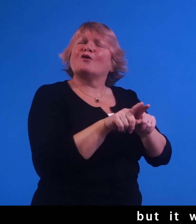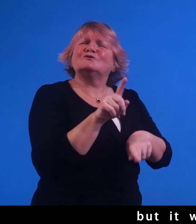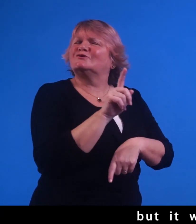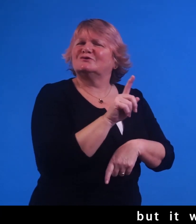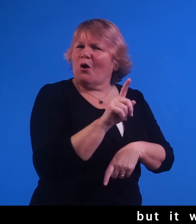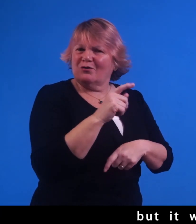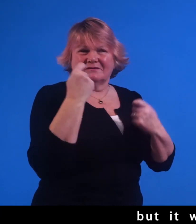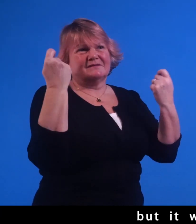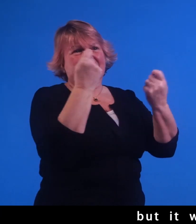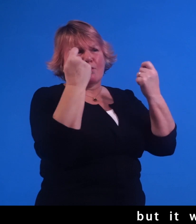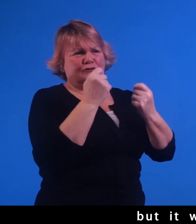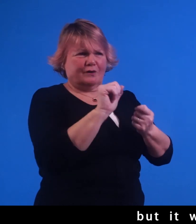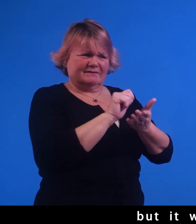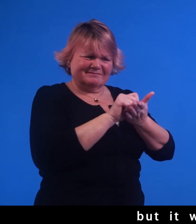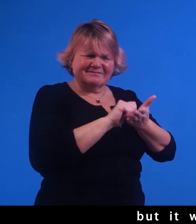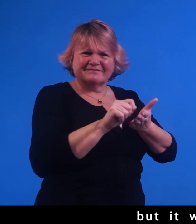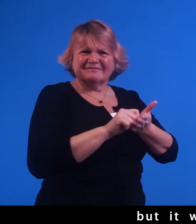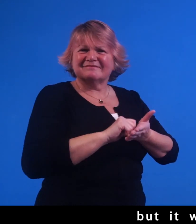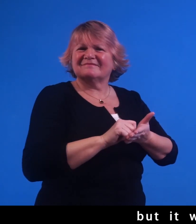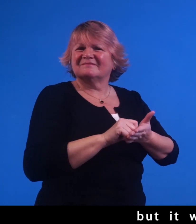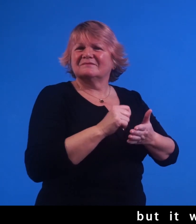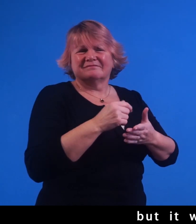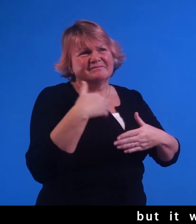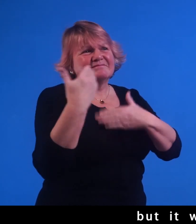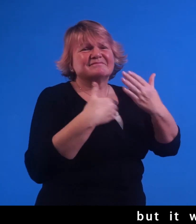but it would also be a celebration of his literary work,